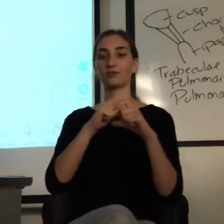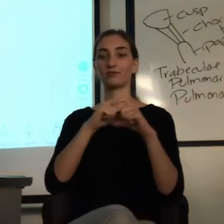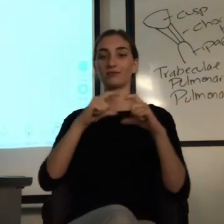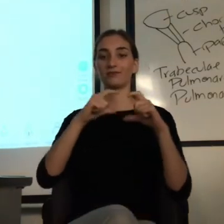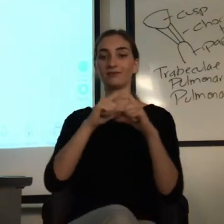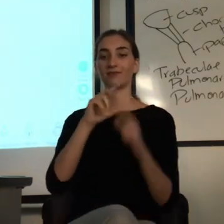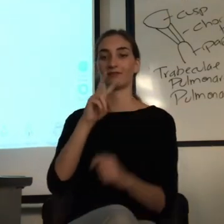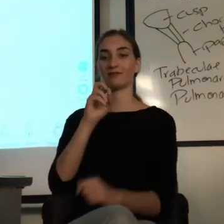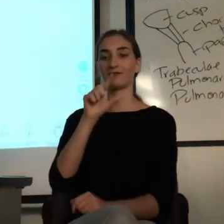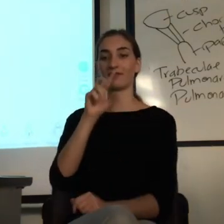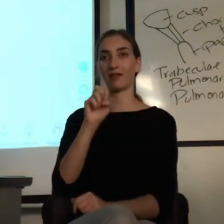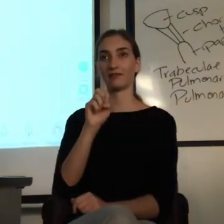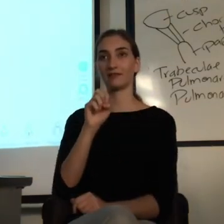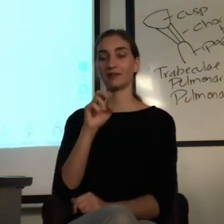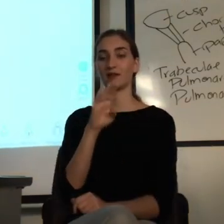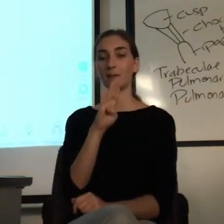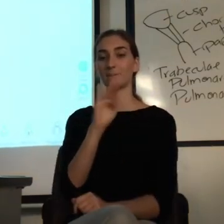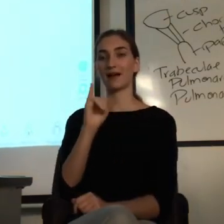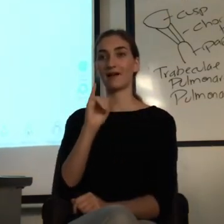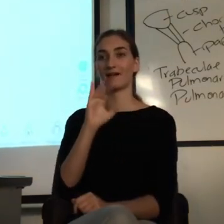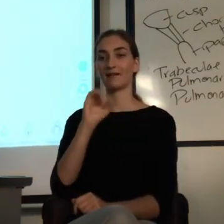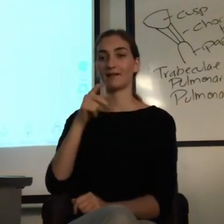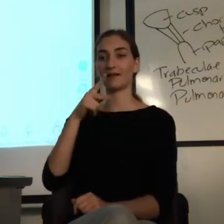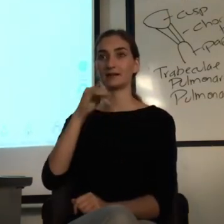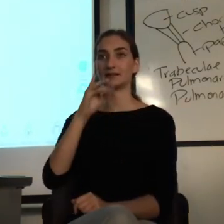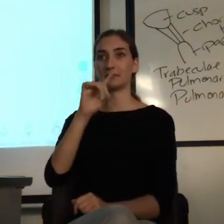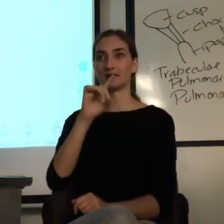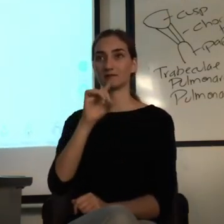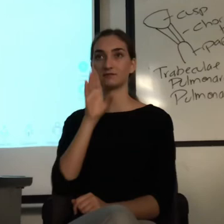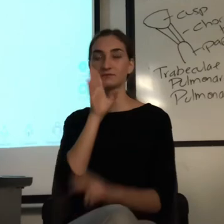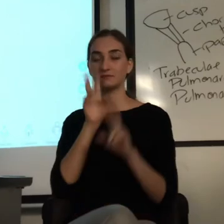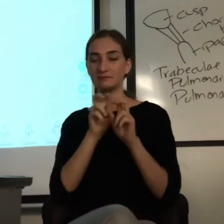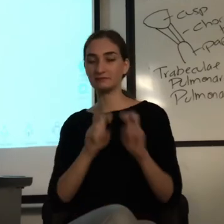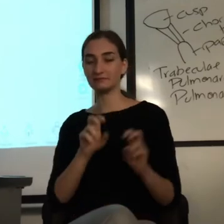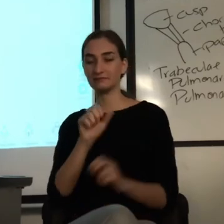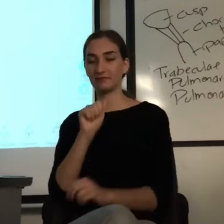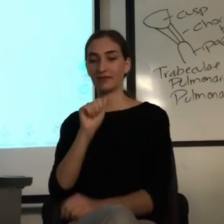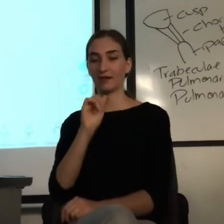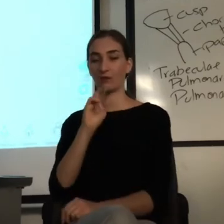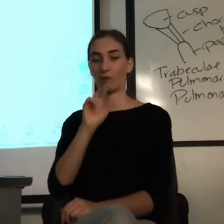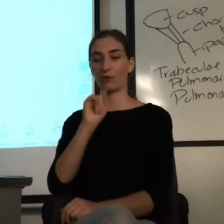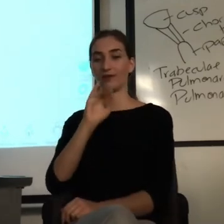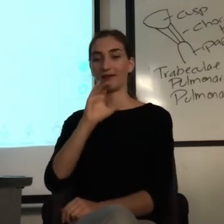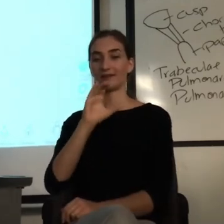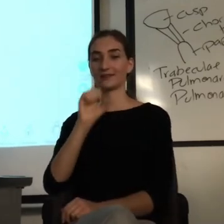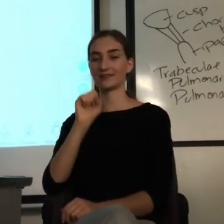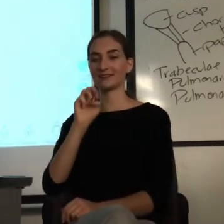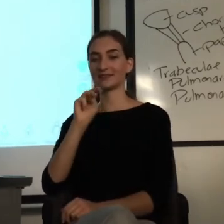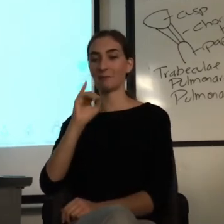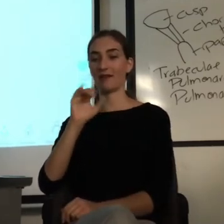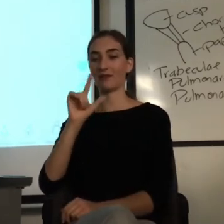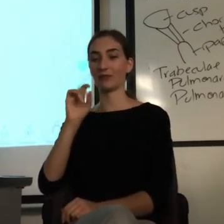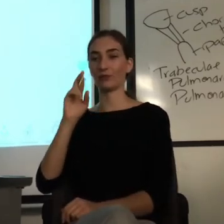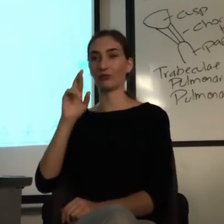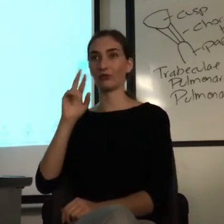The bicuspid. The bicuspid. Let's look for the aortic vowel or the aortic semilunar vowel. It's always out of sight. It's like up there. What I like about this app